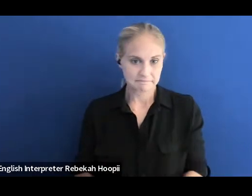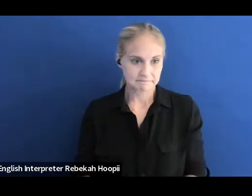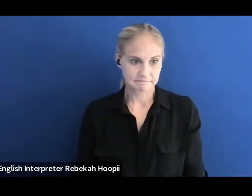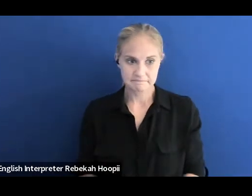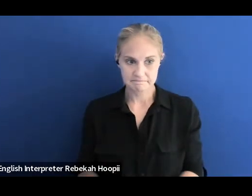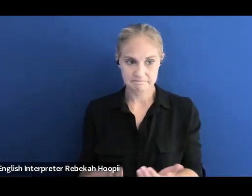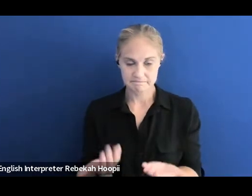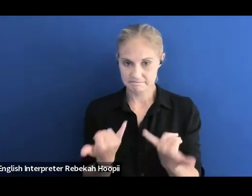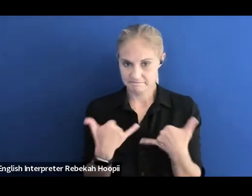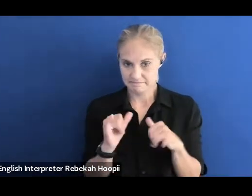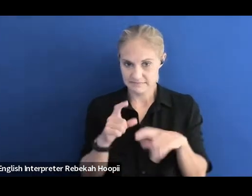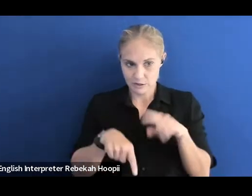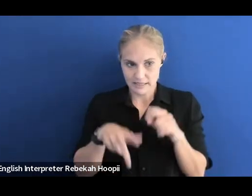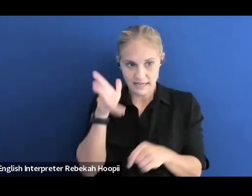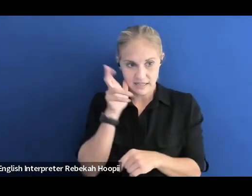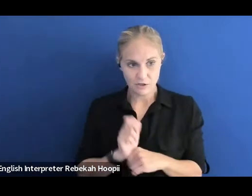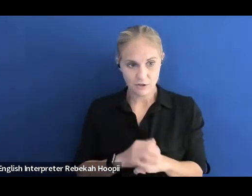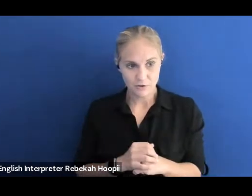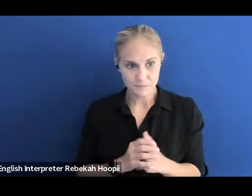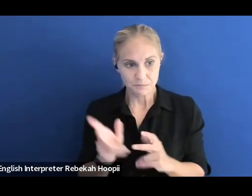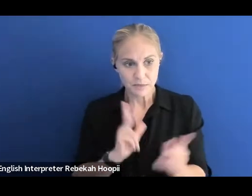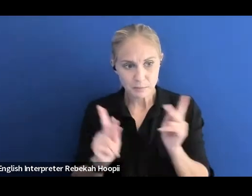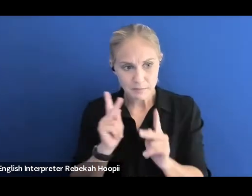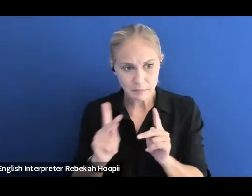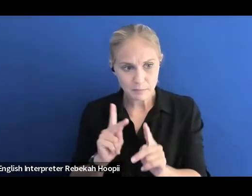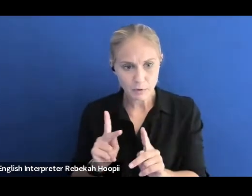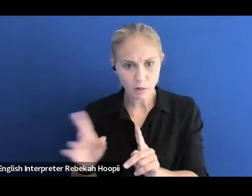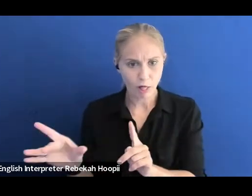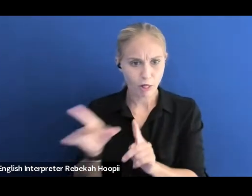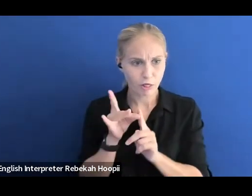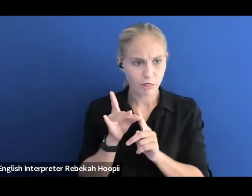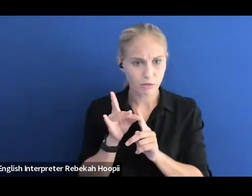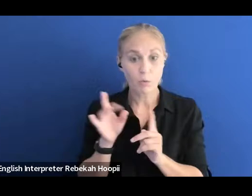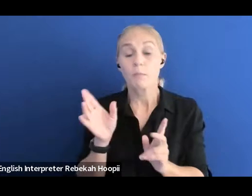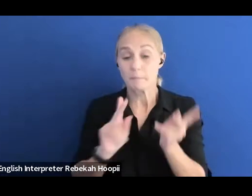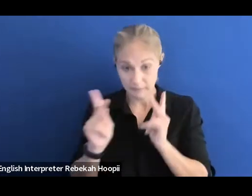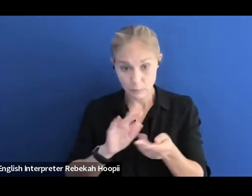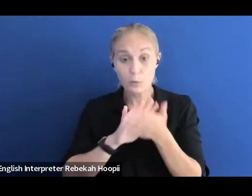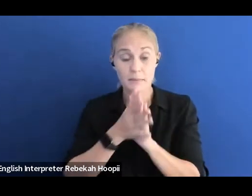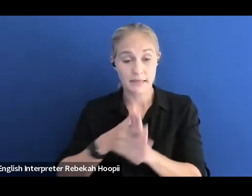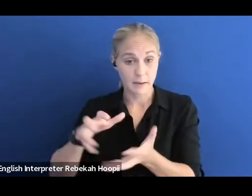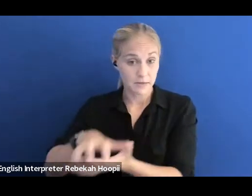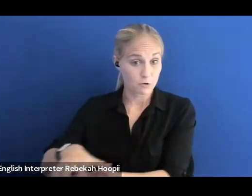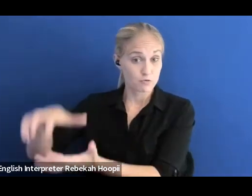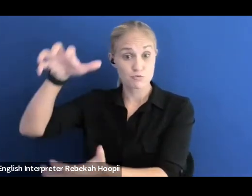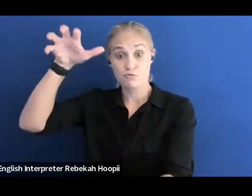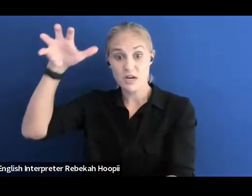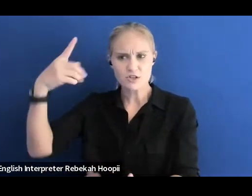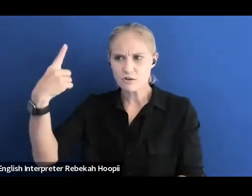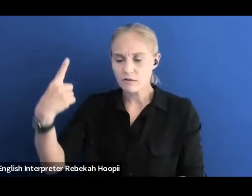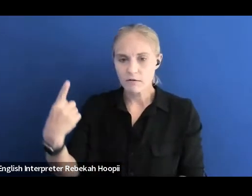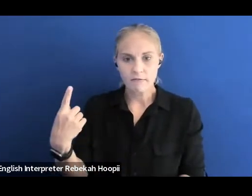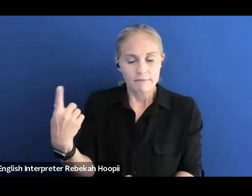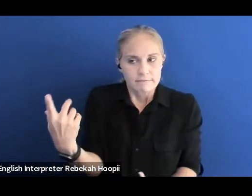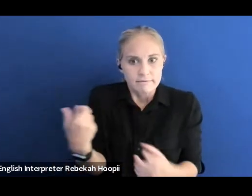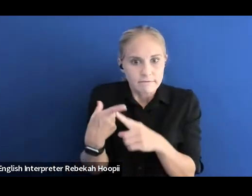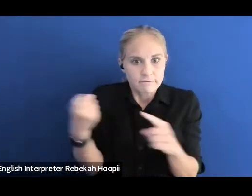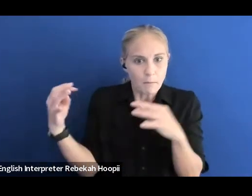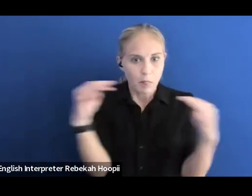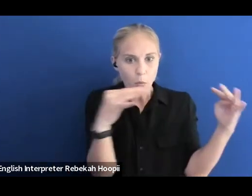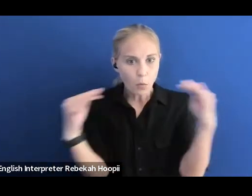There are people getting rich. There are people that are getting so rich over all the wars and all of